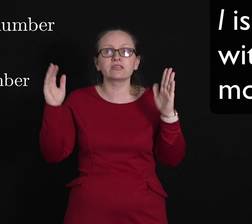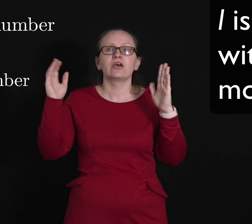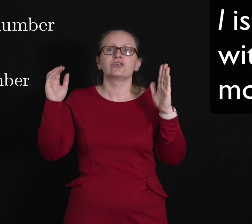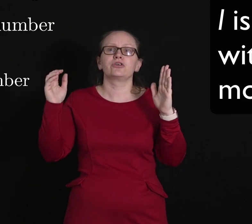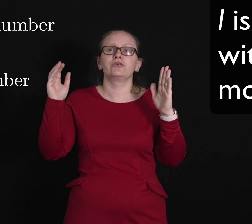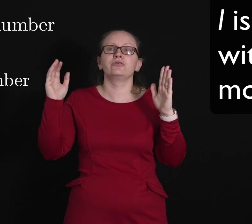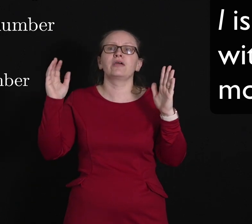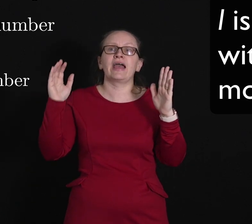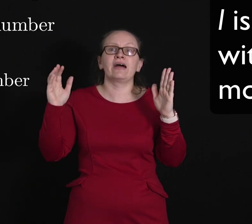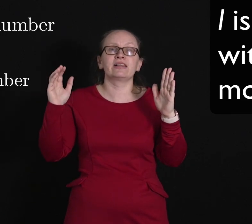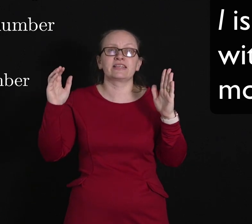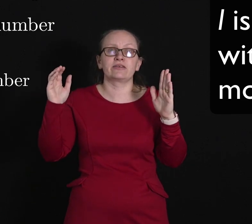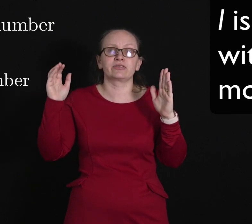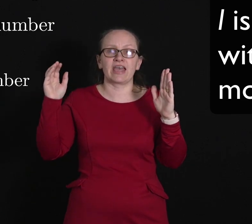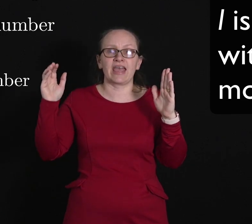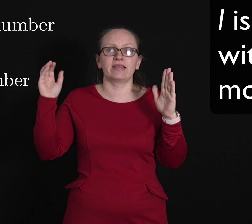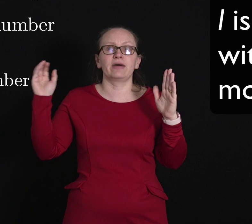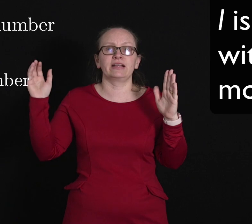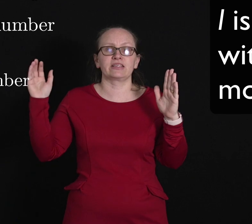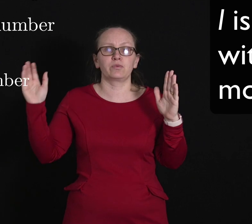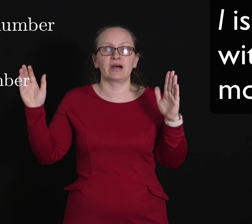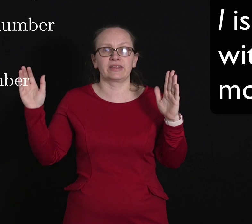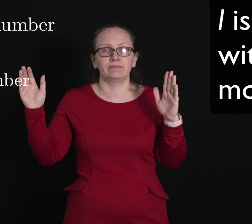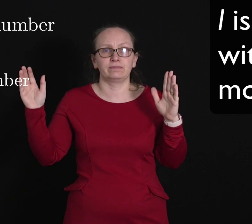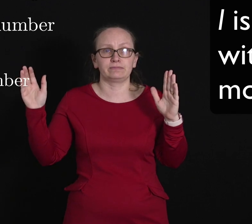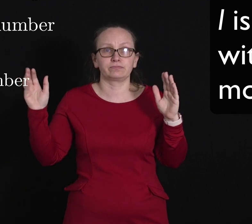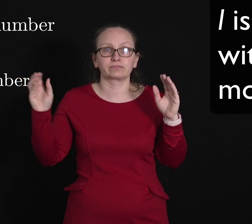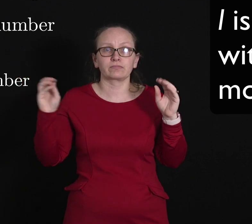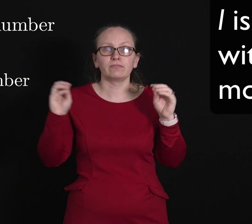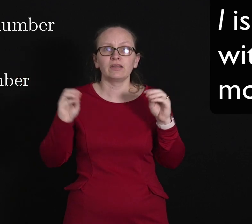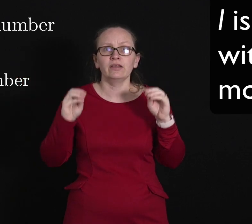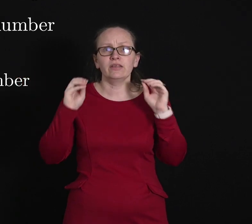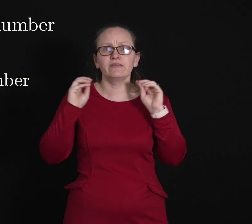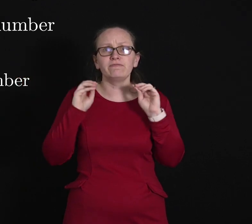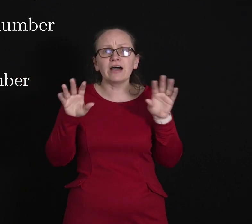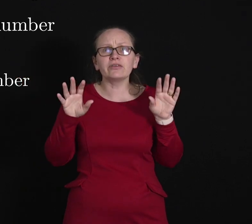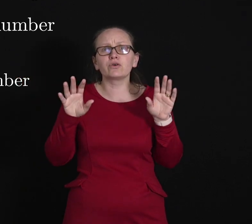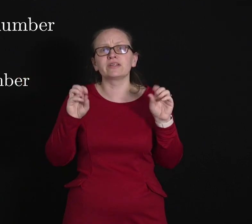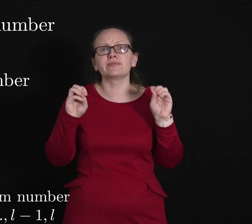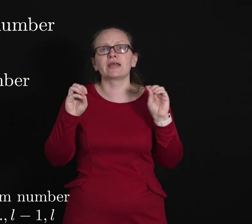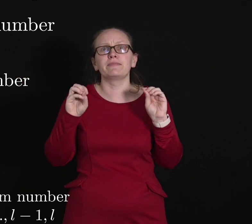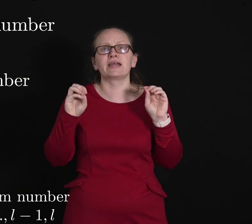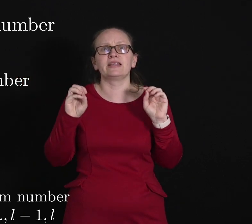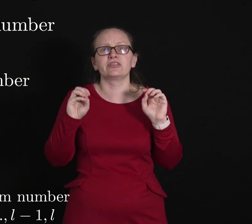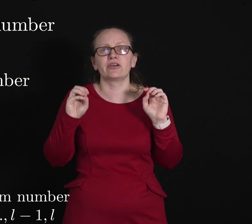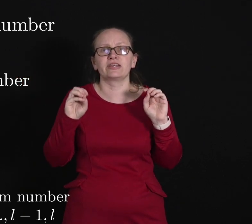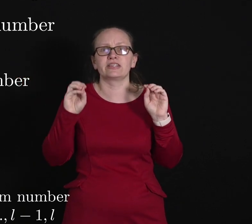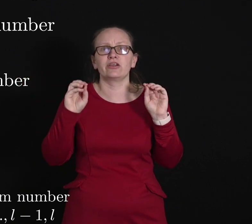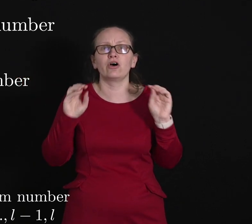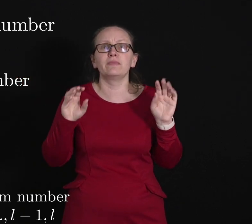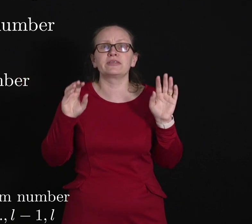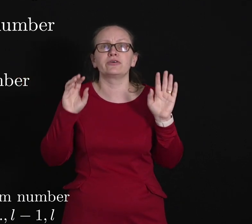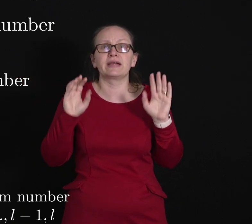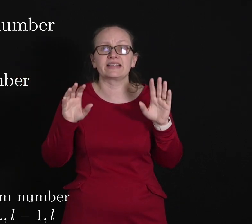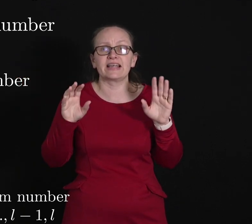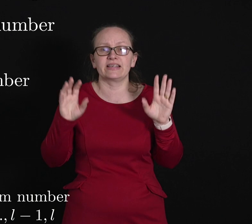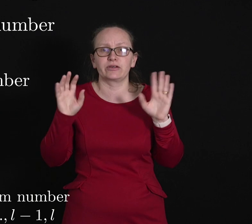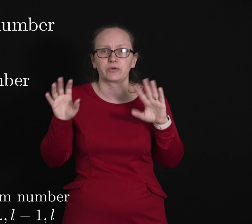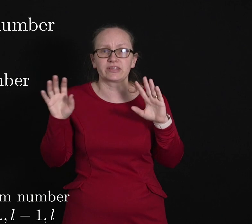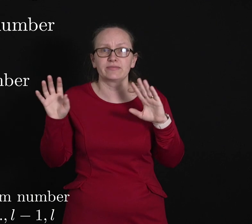to L is equal to n minus one. The final quantum number is known as the orbital magnetic quantum